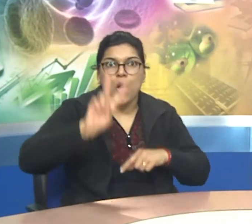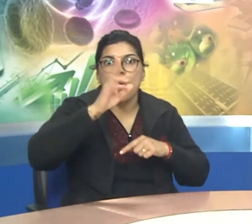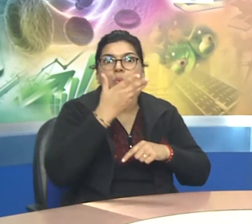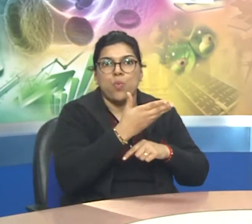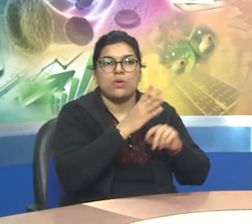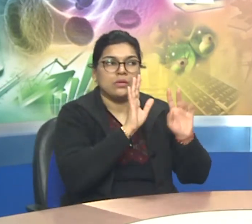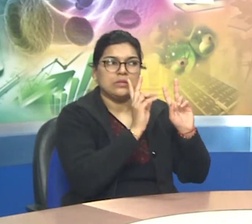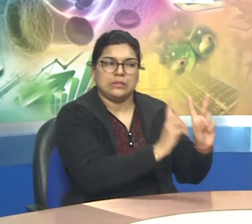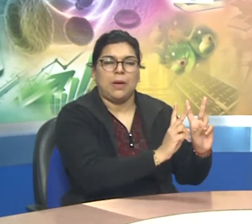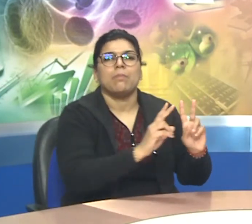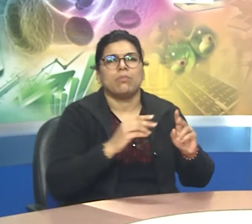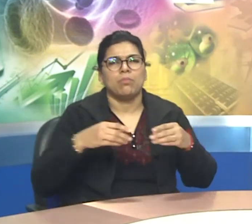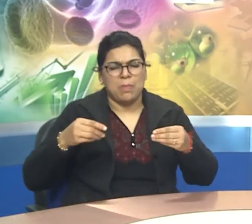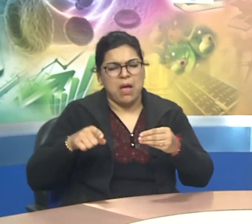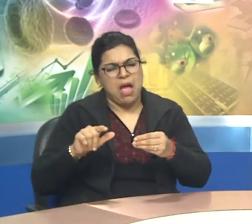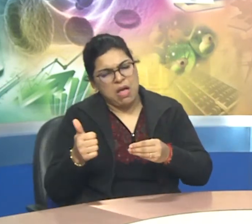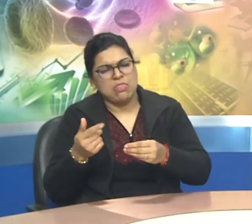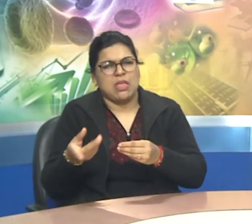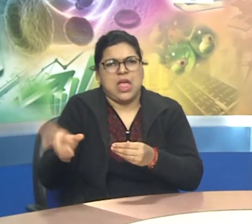So that recycling is used for many